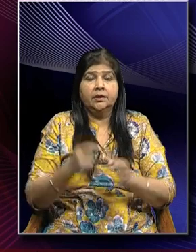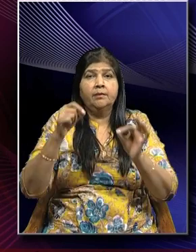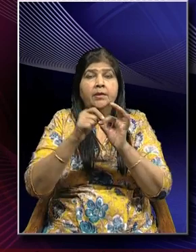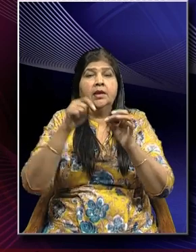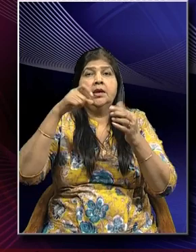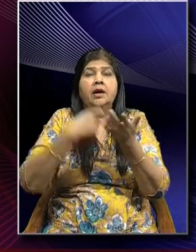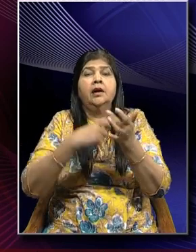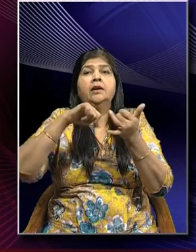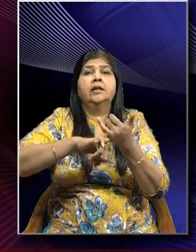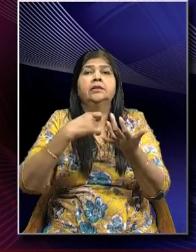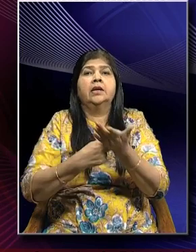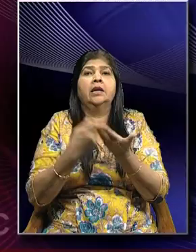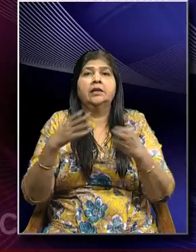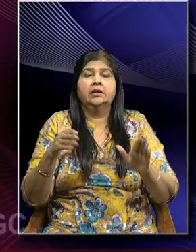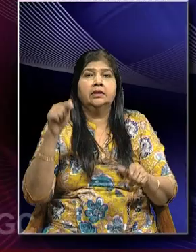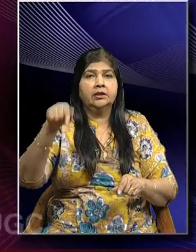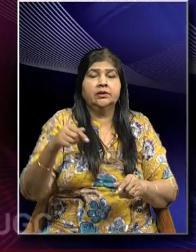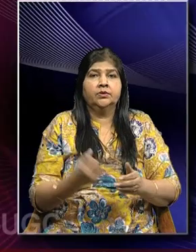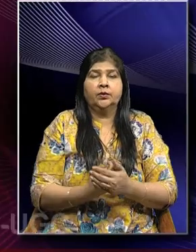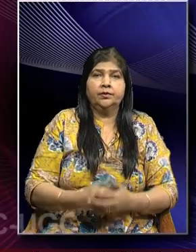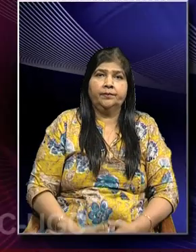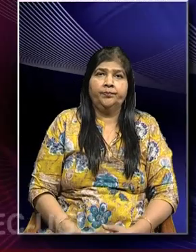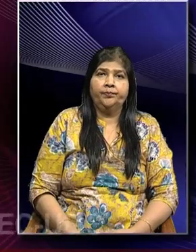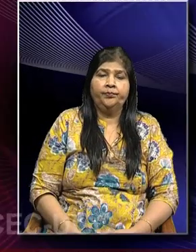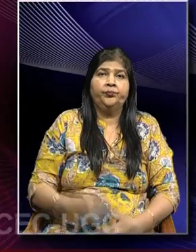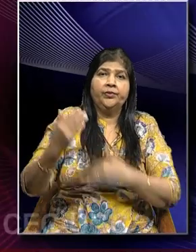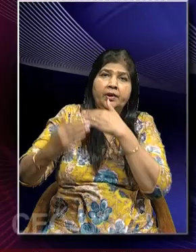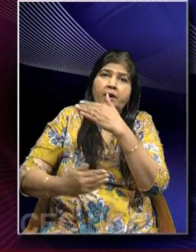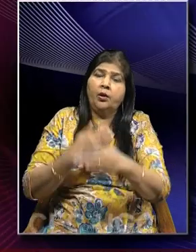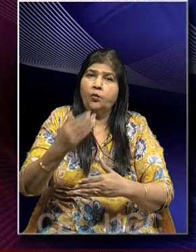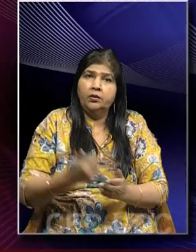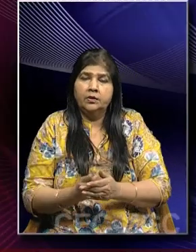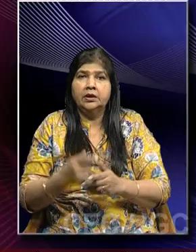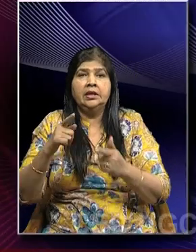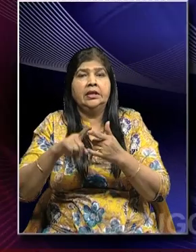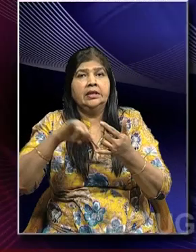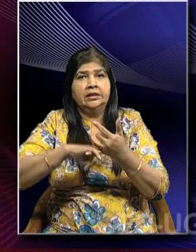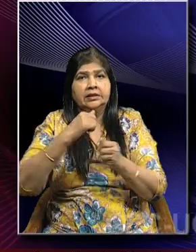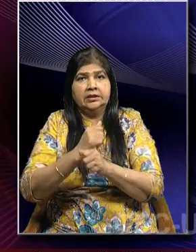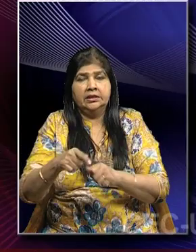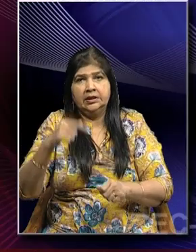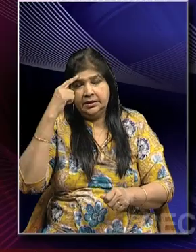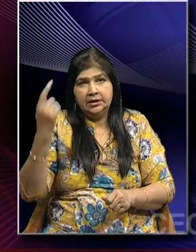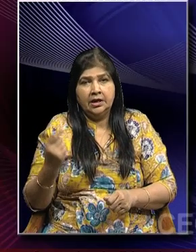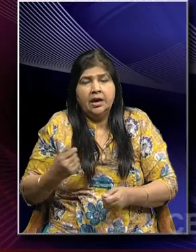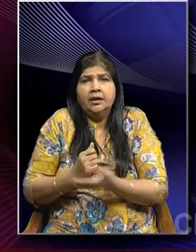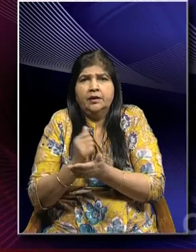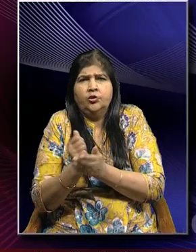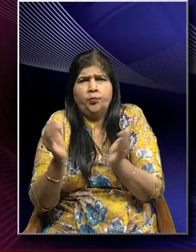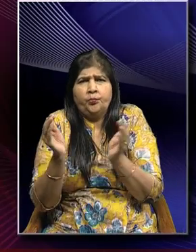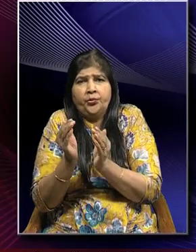BRSR disclosures. So this was the evolution of ESG in India. I tried to provide you a